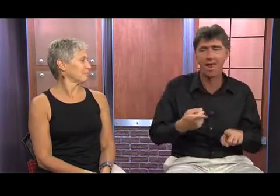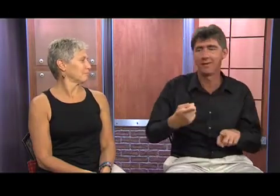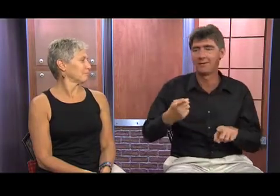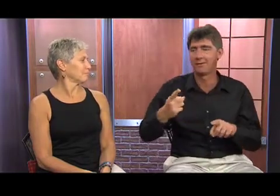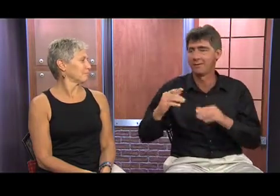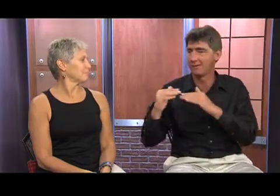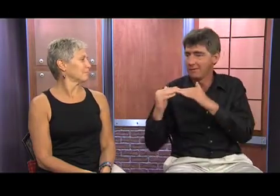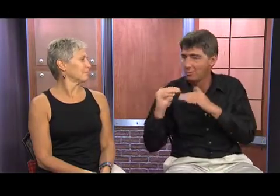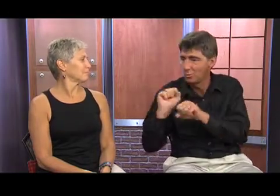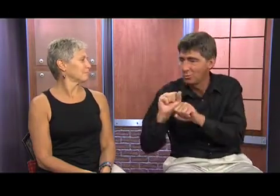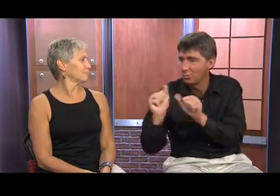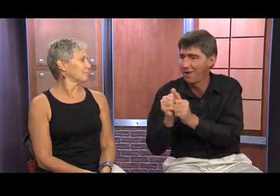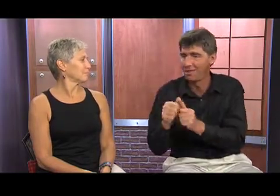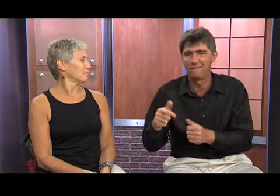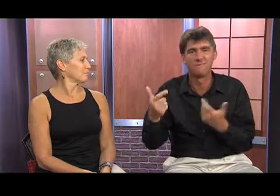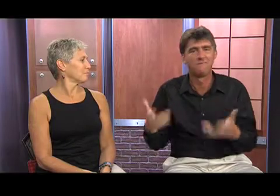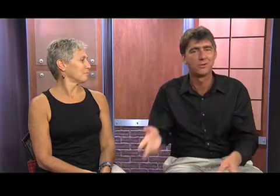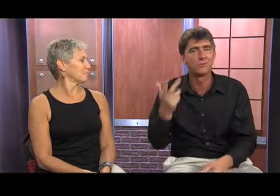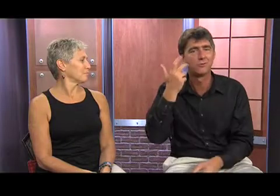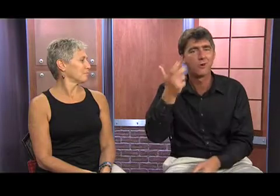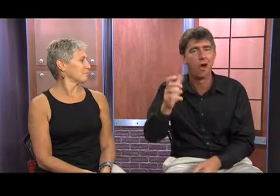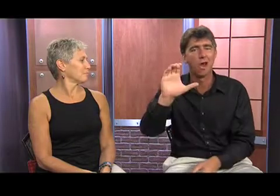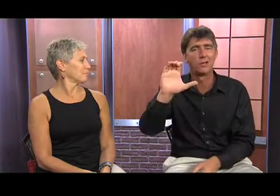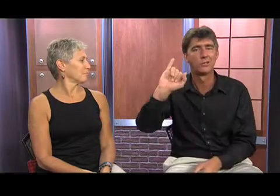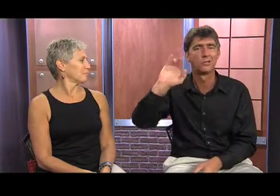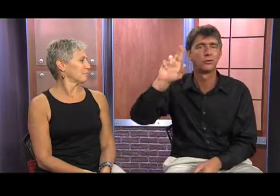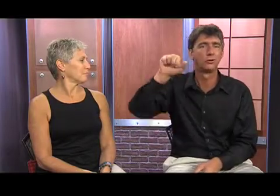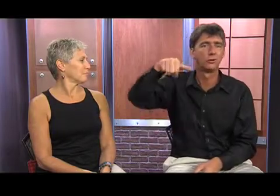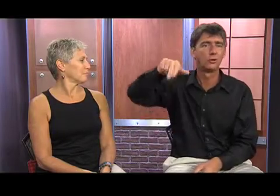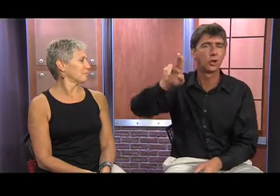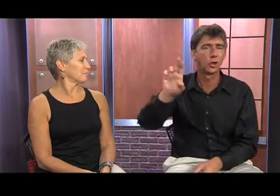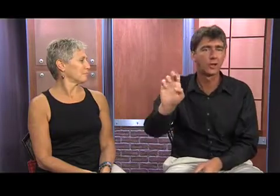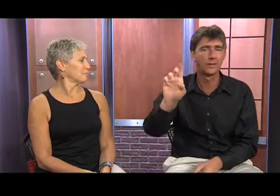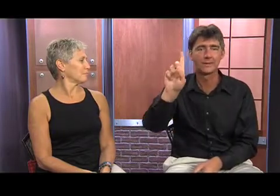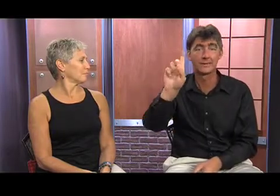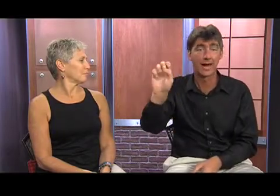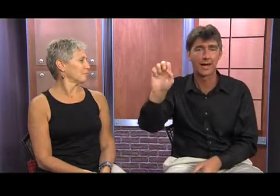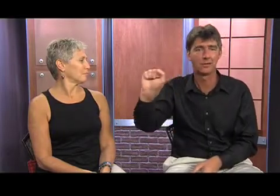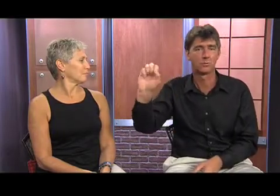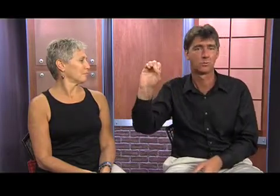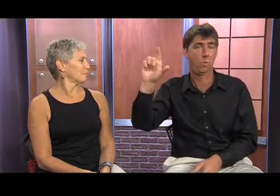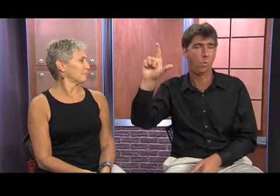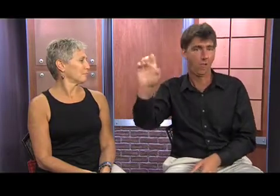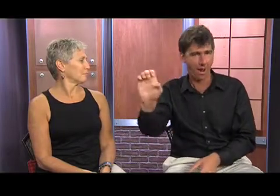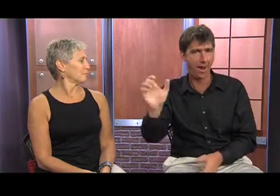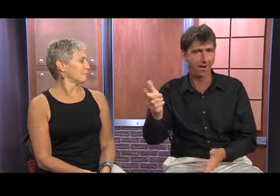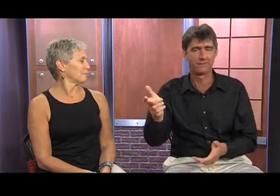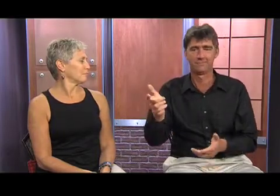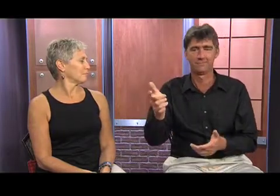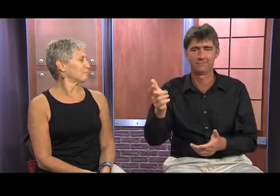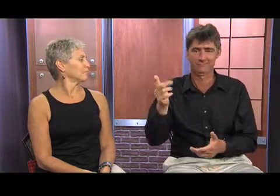colleagues have seen Cirque du Soleil a number of times because of that very reason. Its